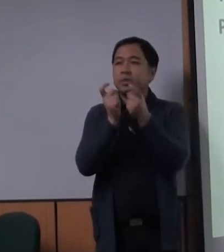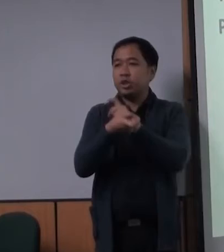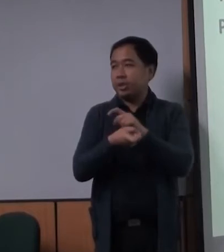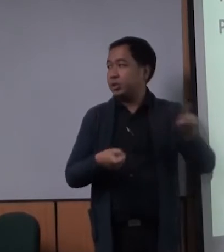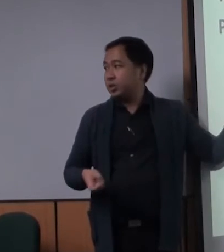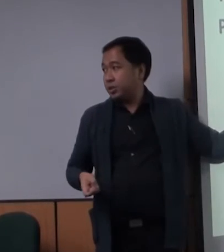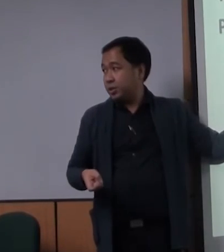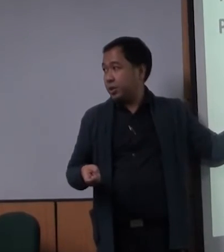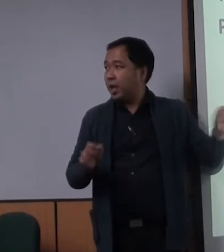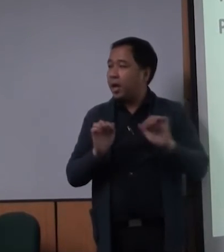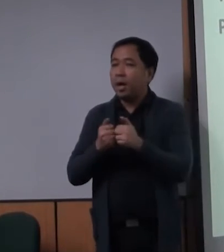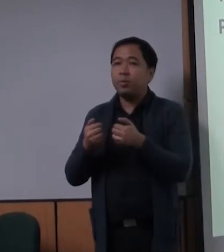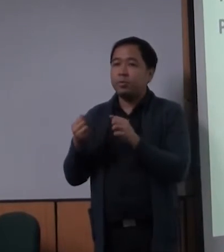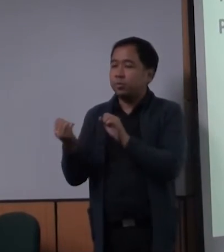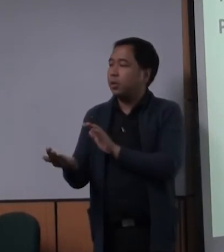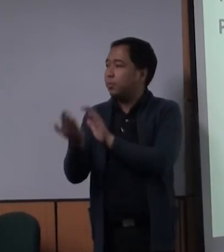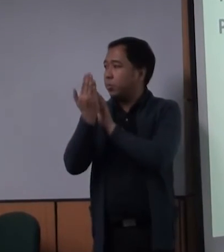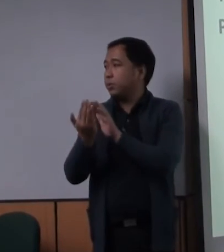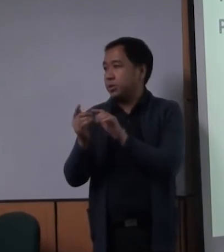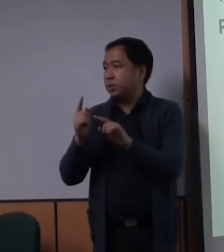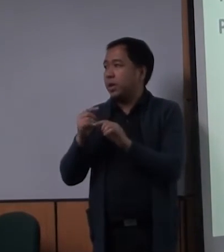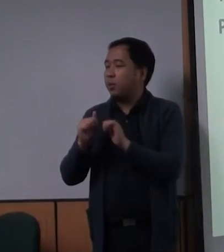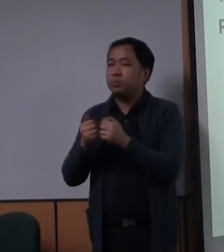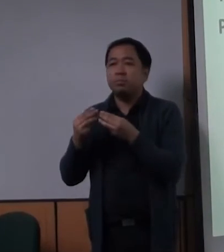yung materials, yung teaching tool.